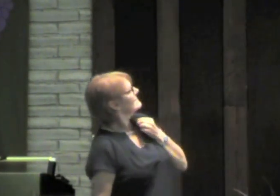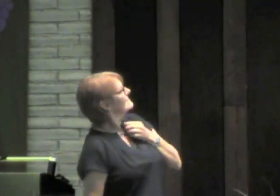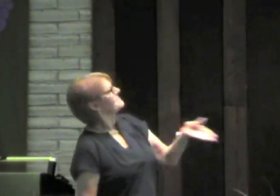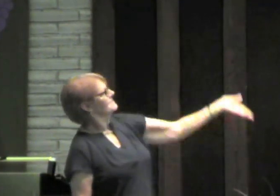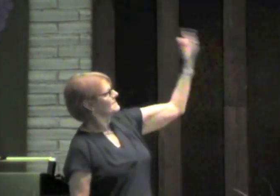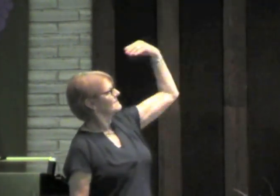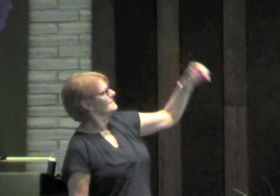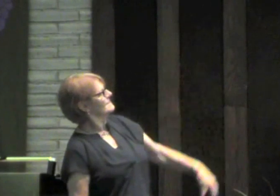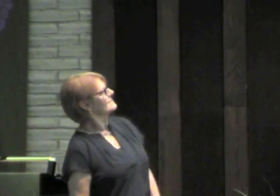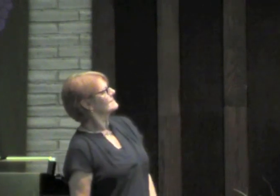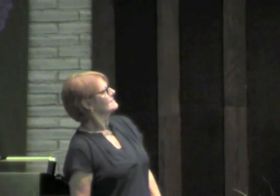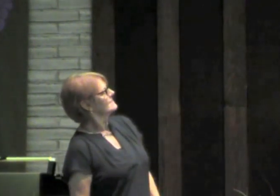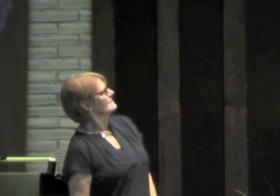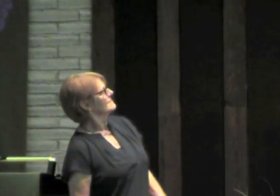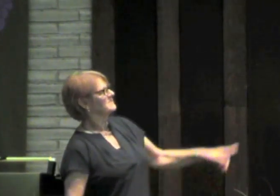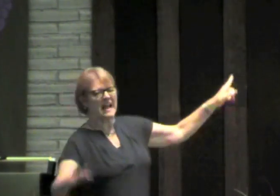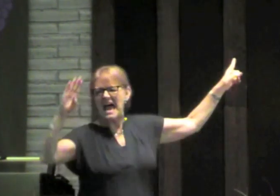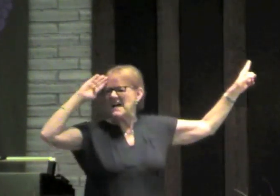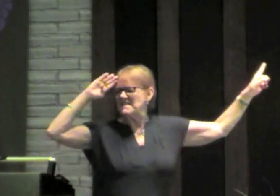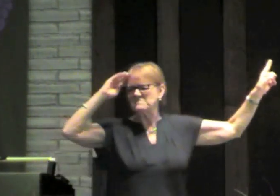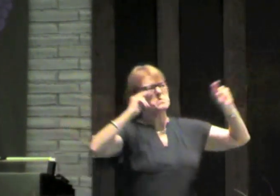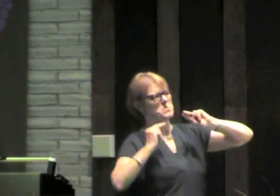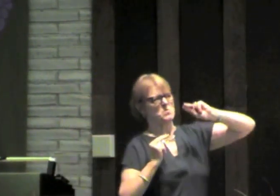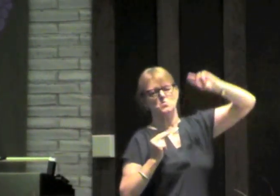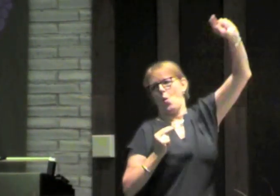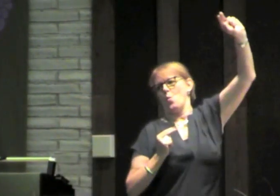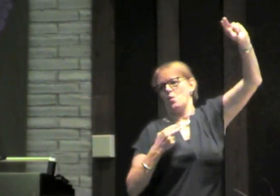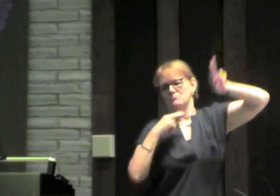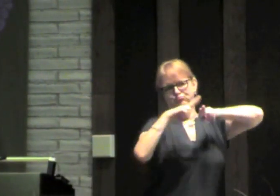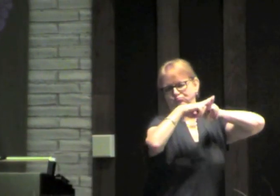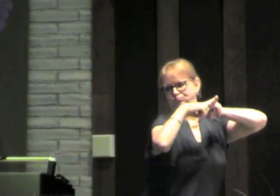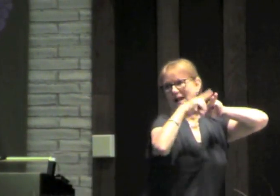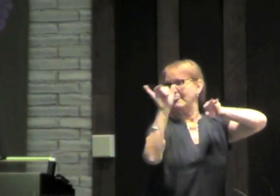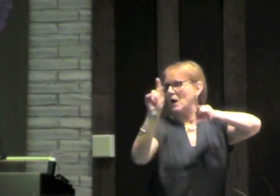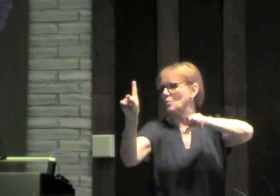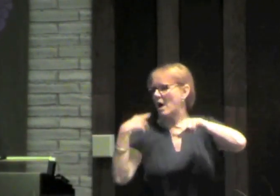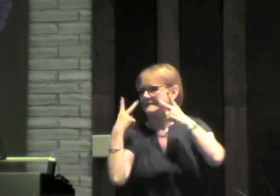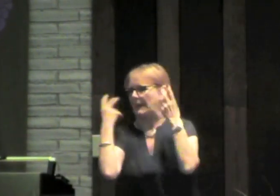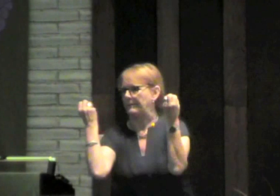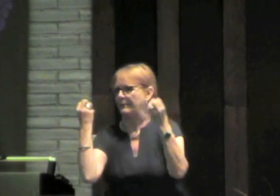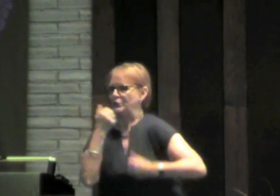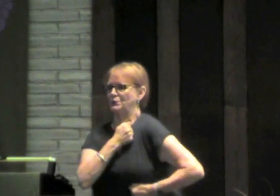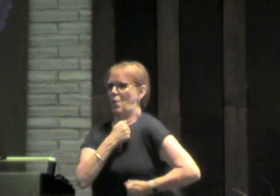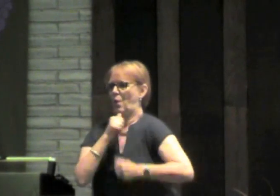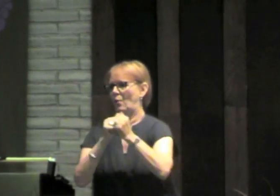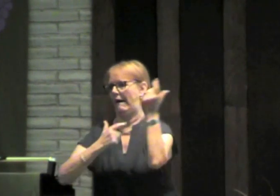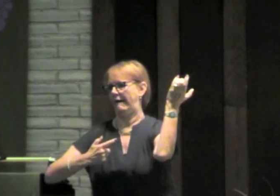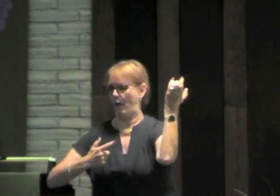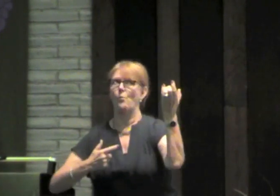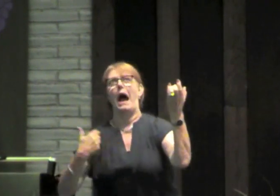deaf and blind. And there's Haifa. Now this is north. We took the train, and that's where I saw lots of soldiers